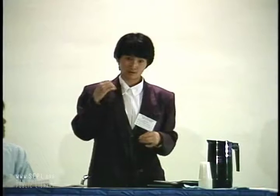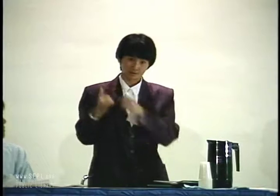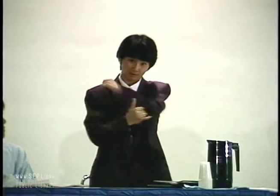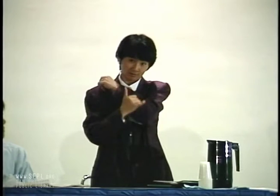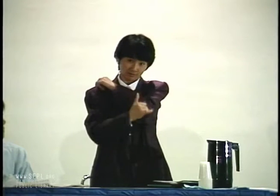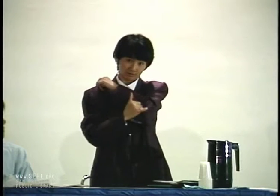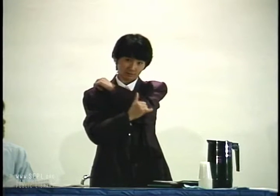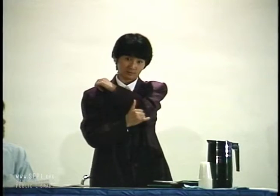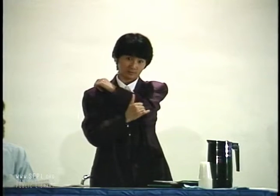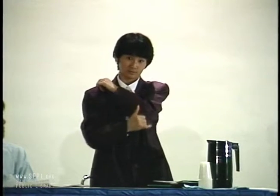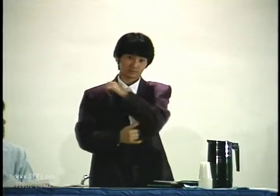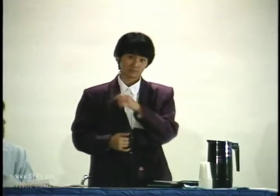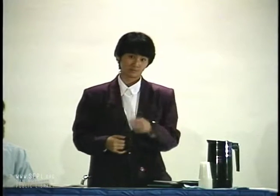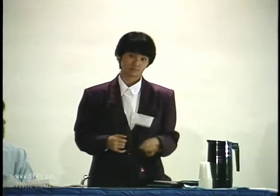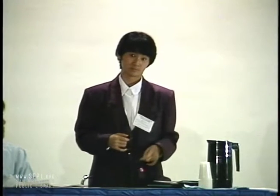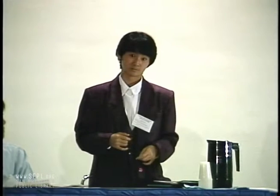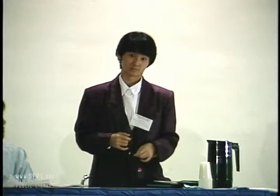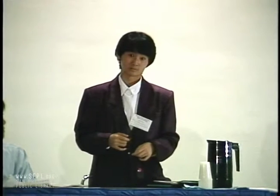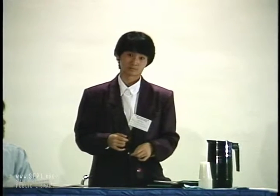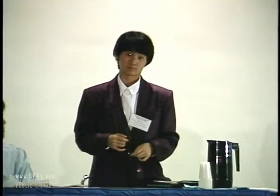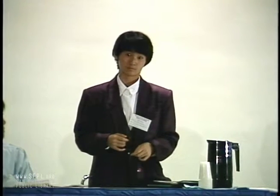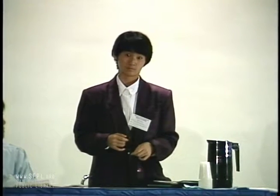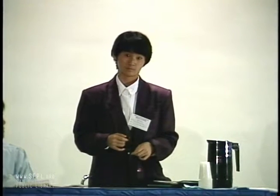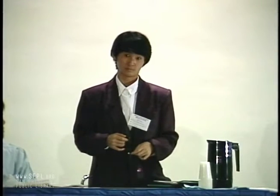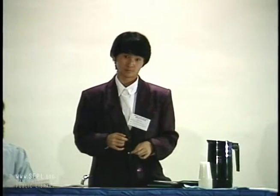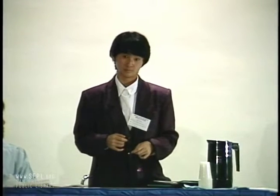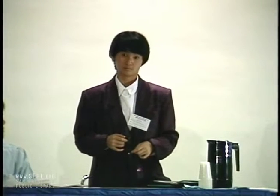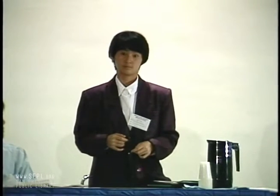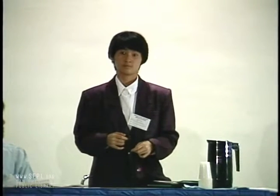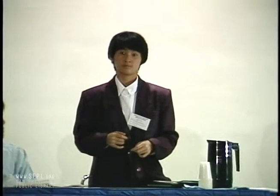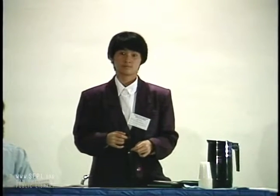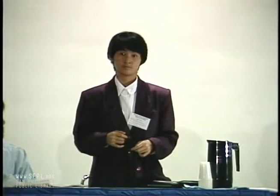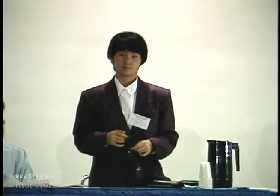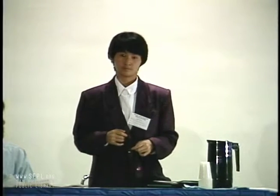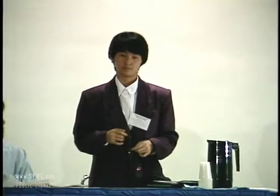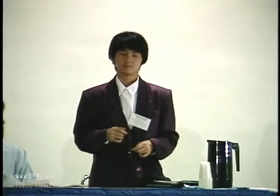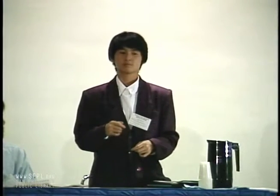I didn't have libraries in my home country.